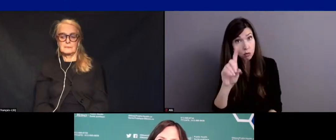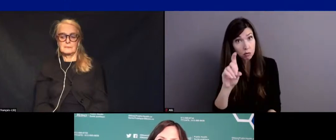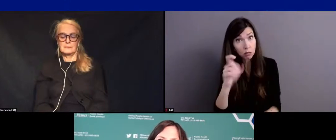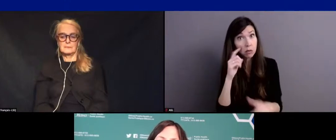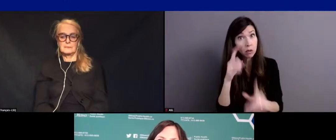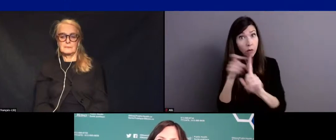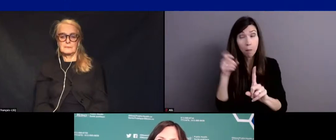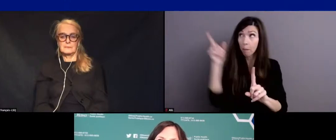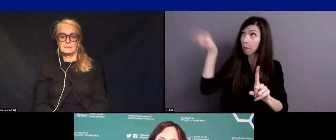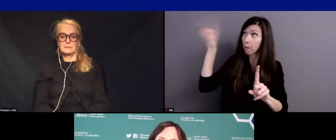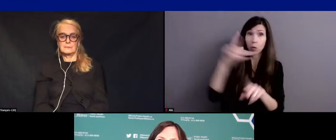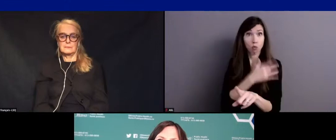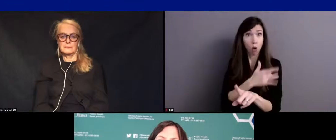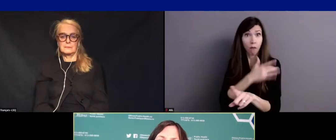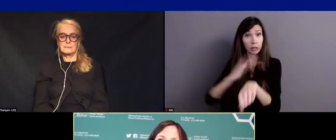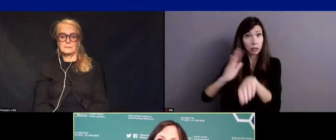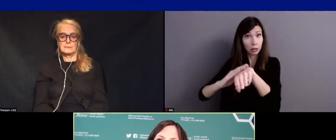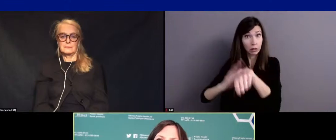activity?